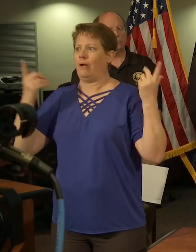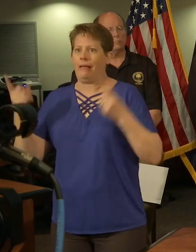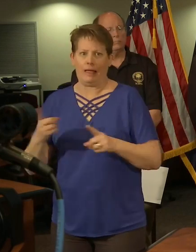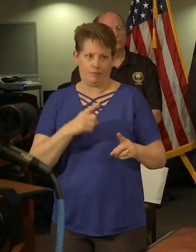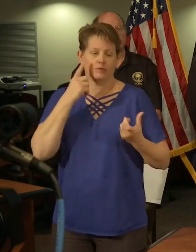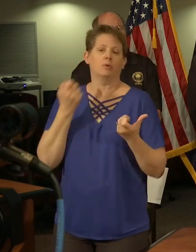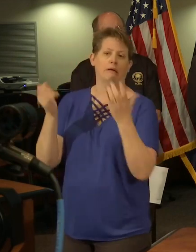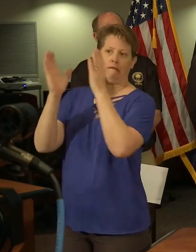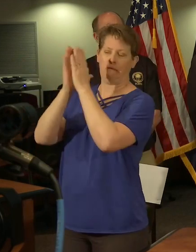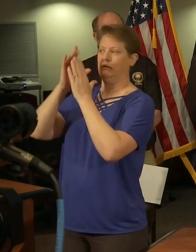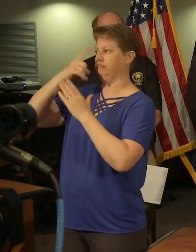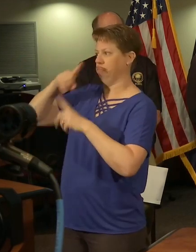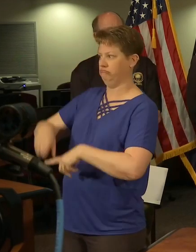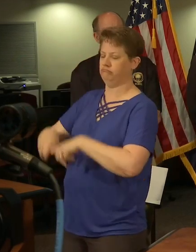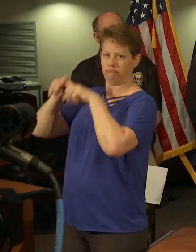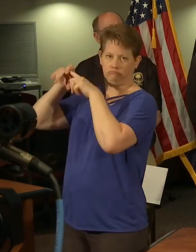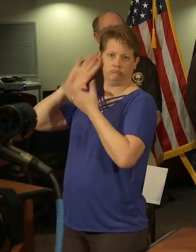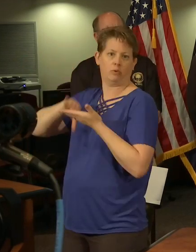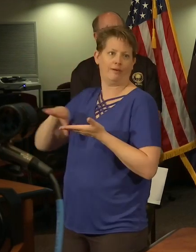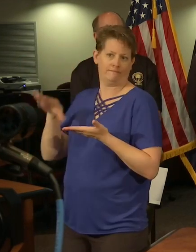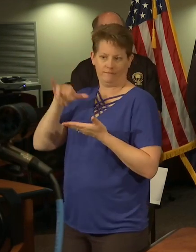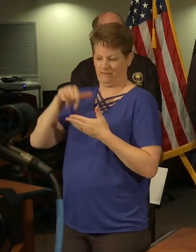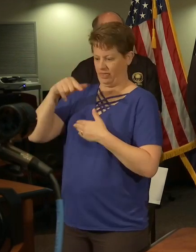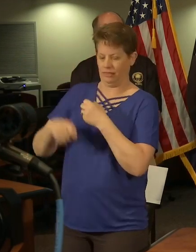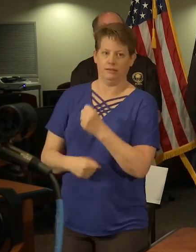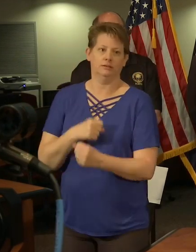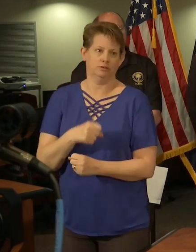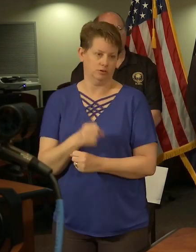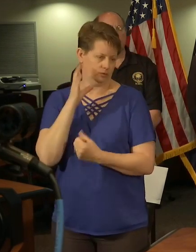to ask to suspend those tests this year.